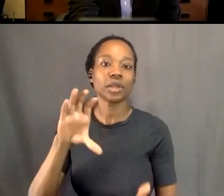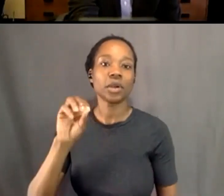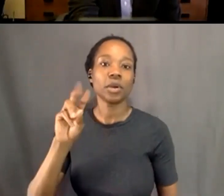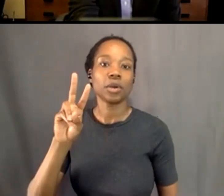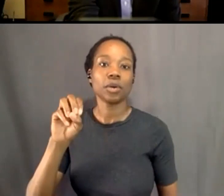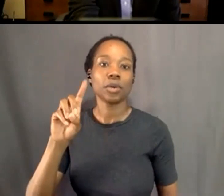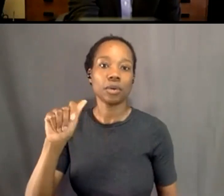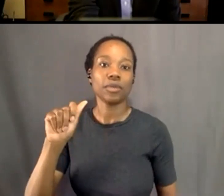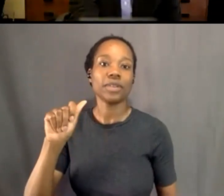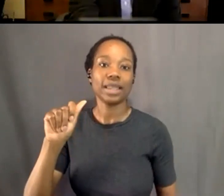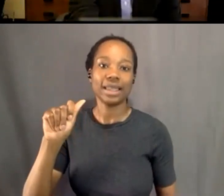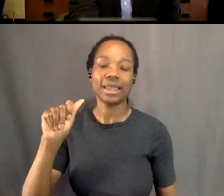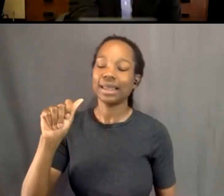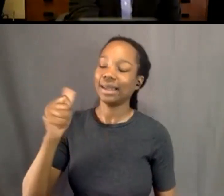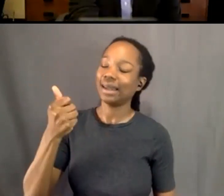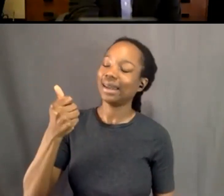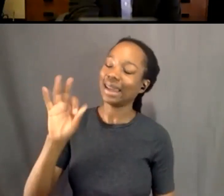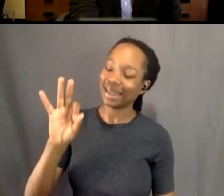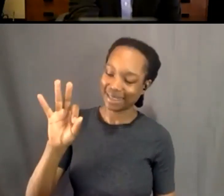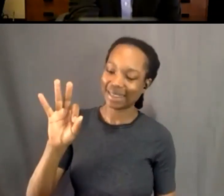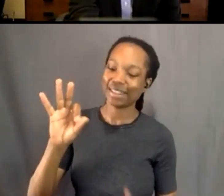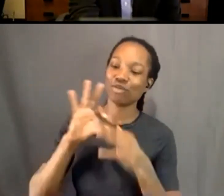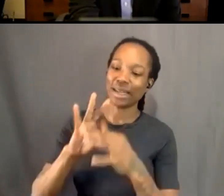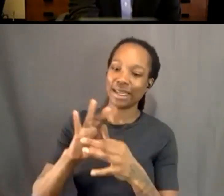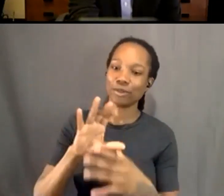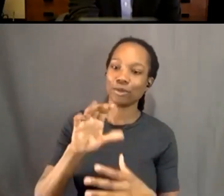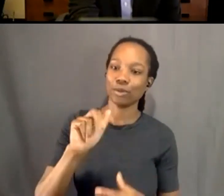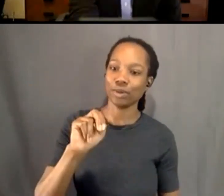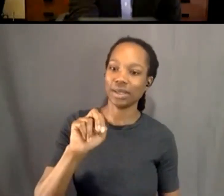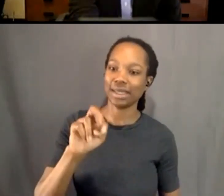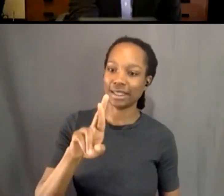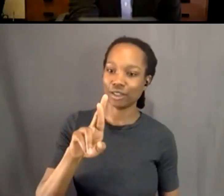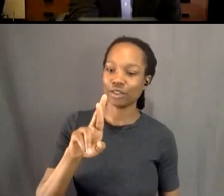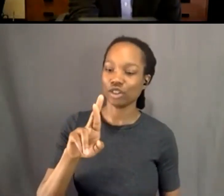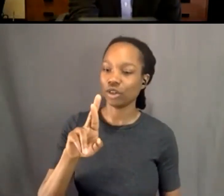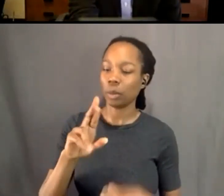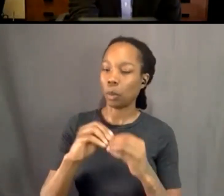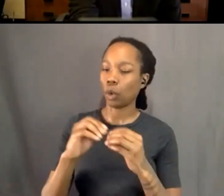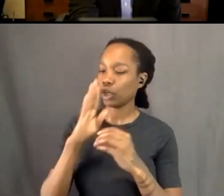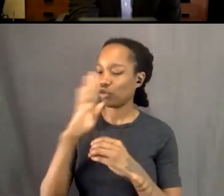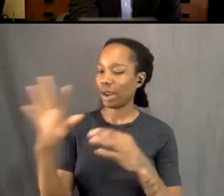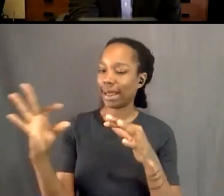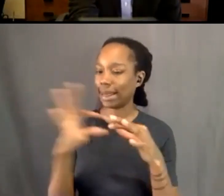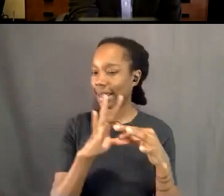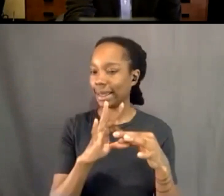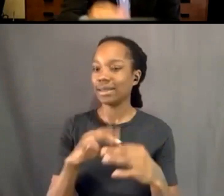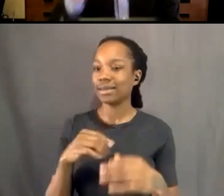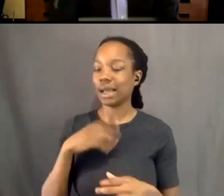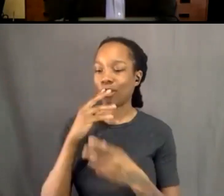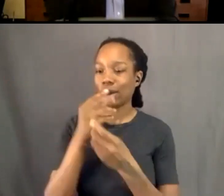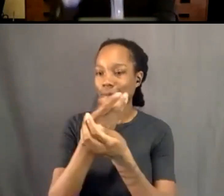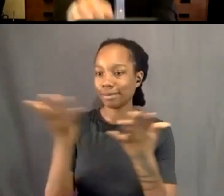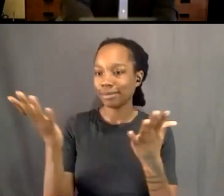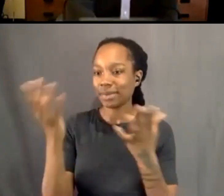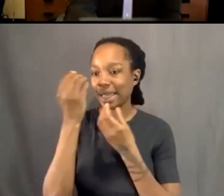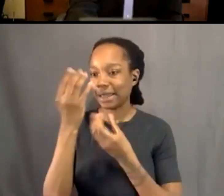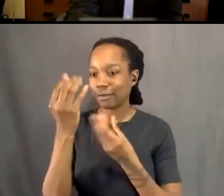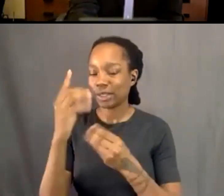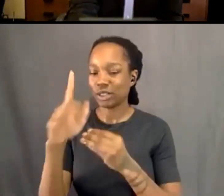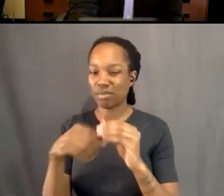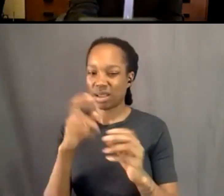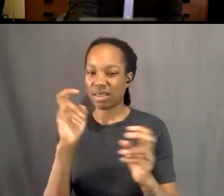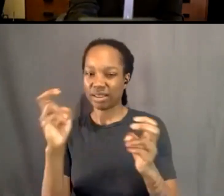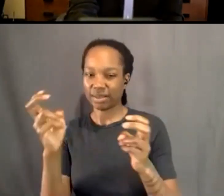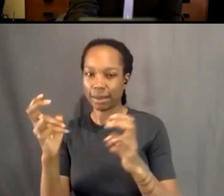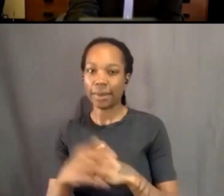COVID directly related to cancer. So I look forward to, I'll be passing out some information about that. But thank